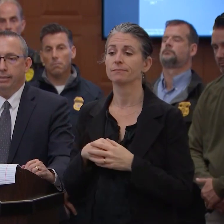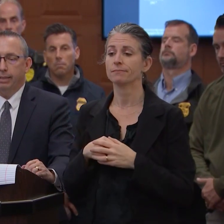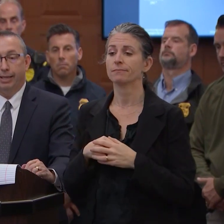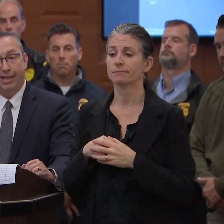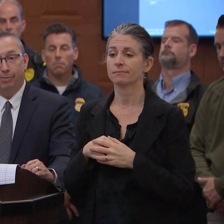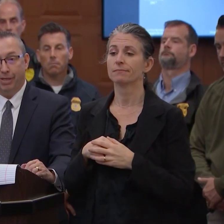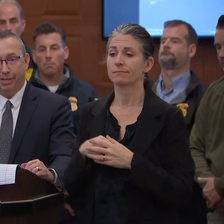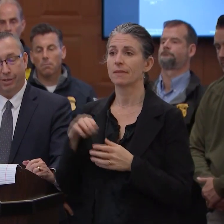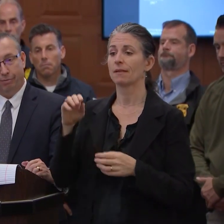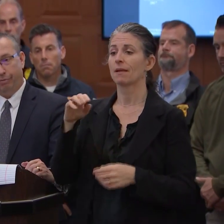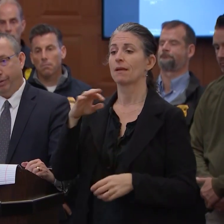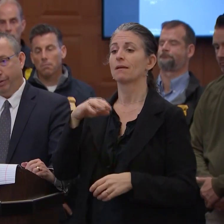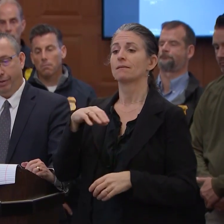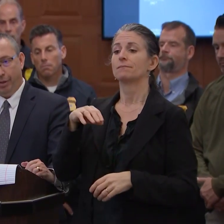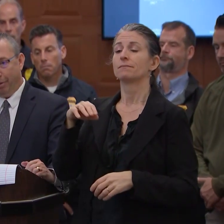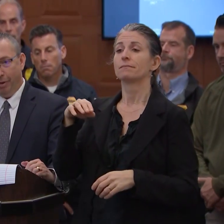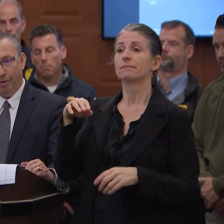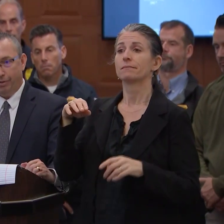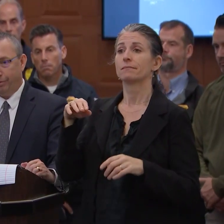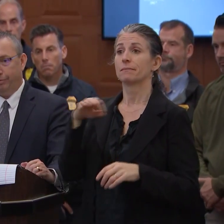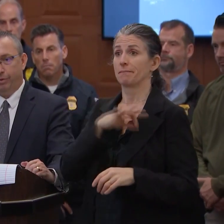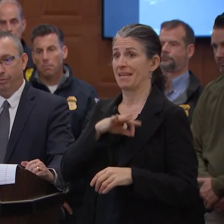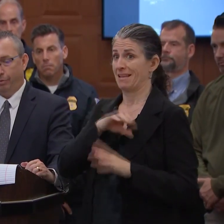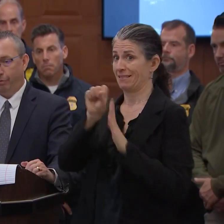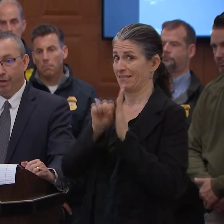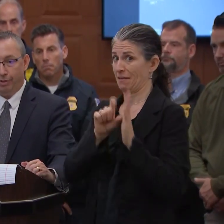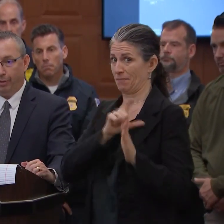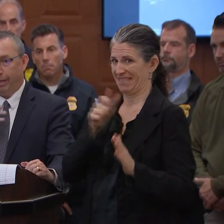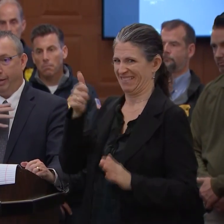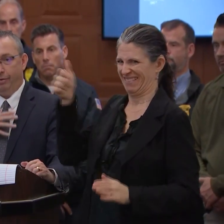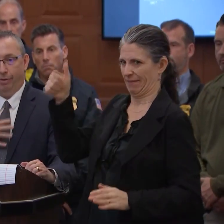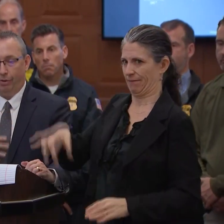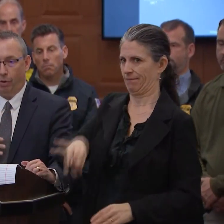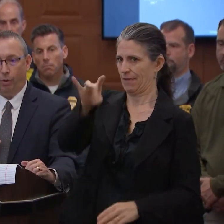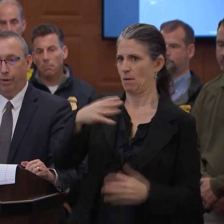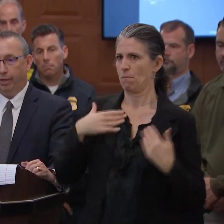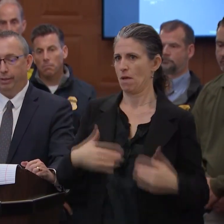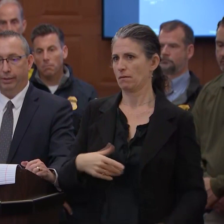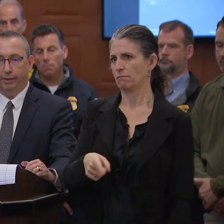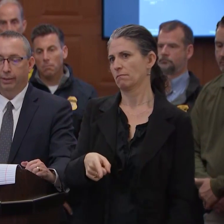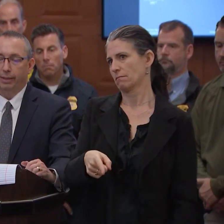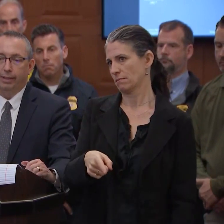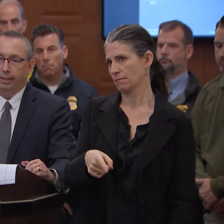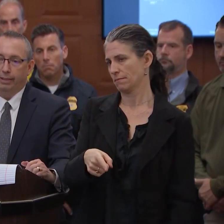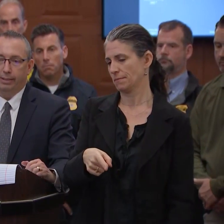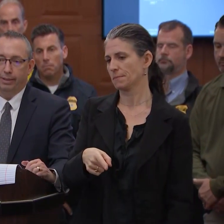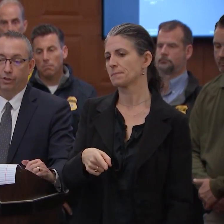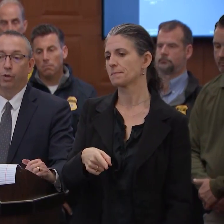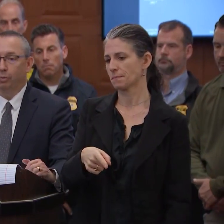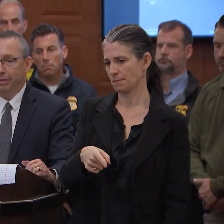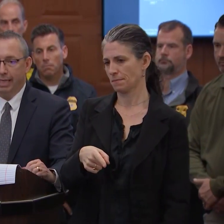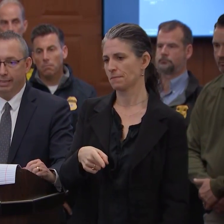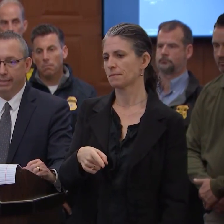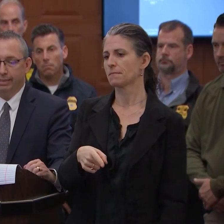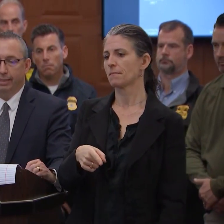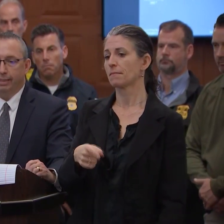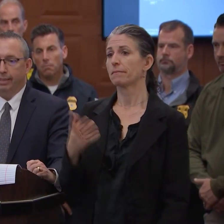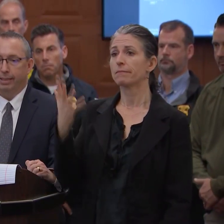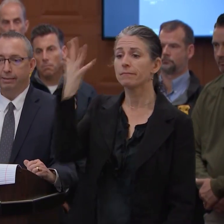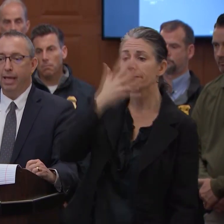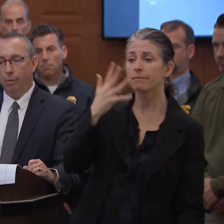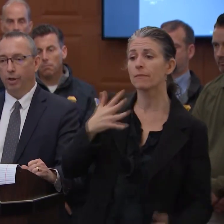And again, because of the appearance, the facial hair, the clothing, the